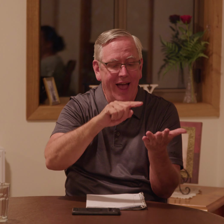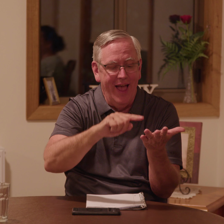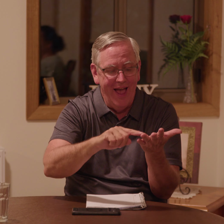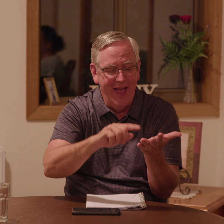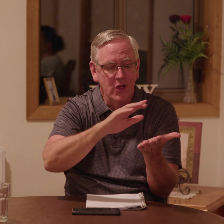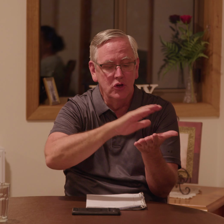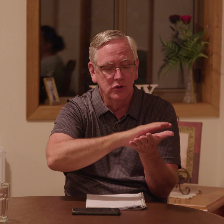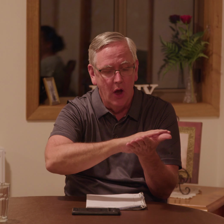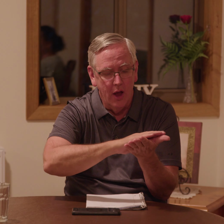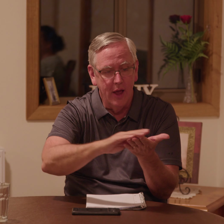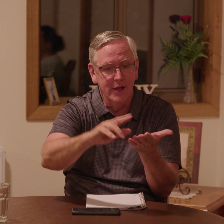John.